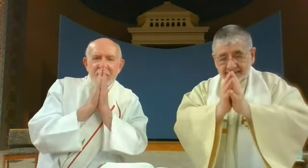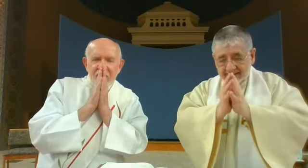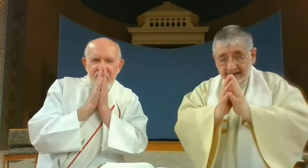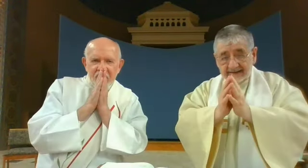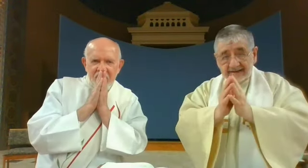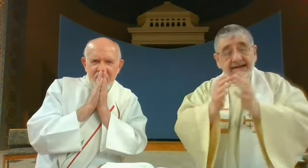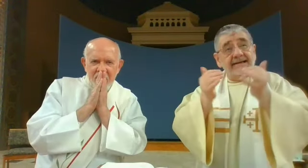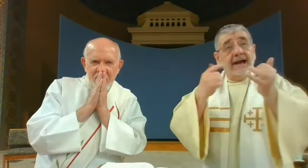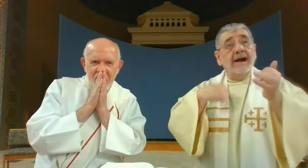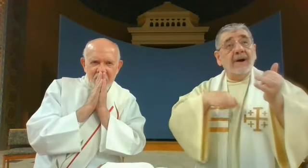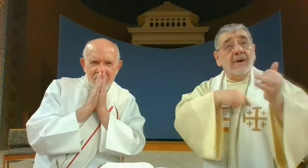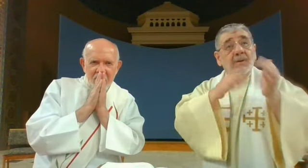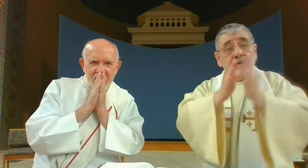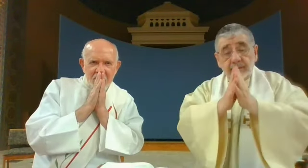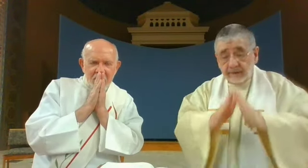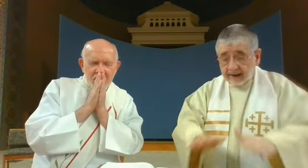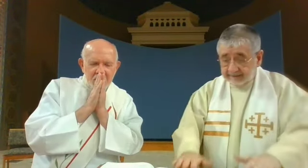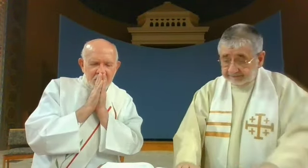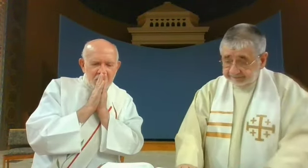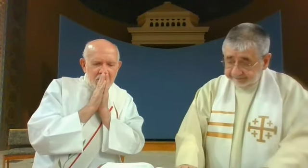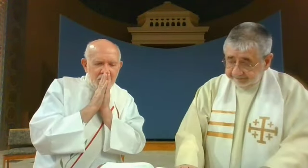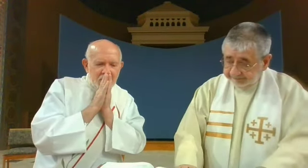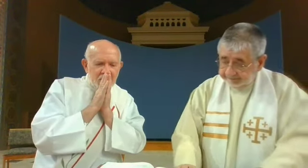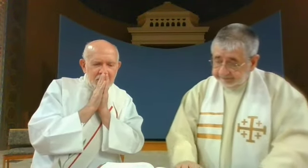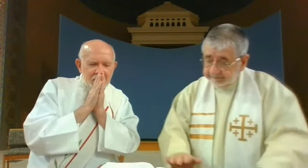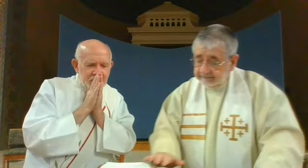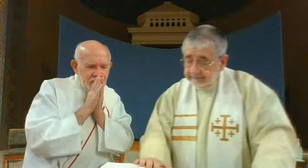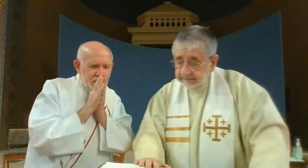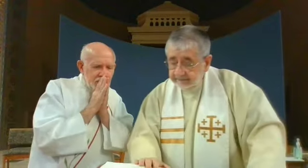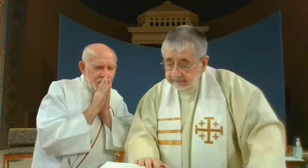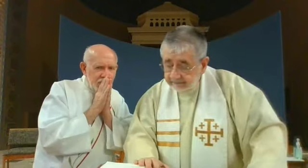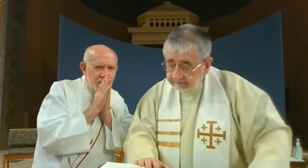Amen. Let us pray.